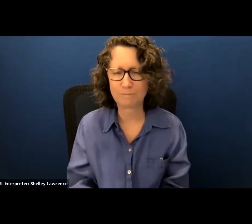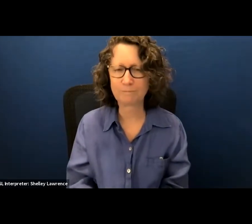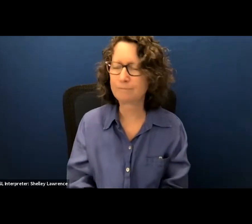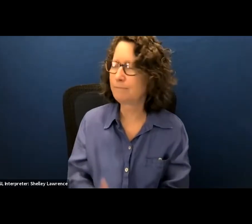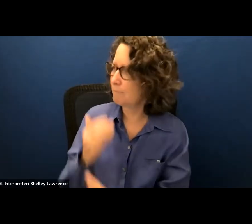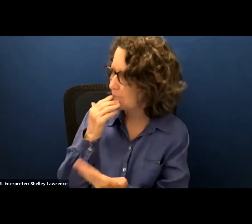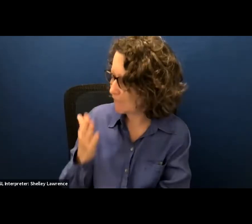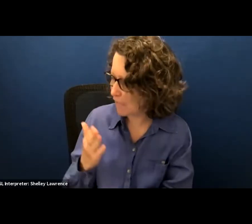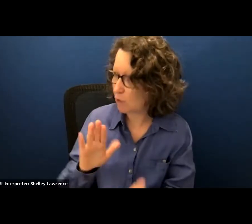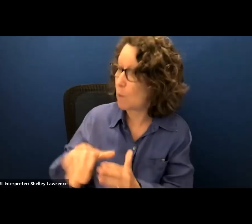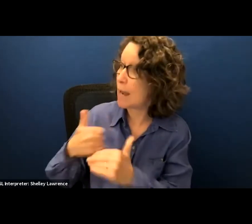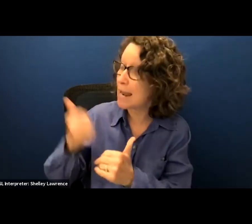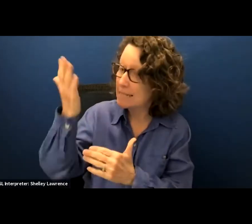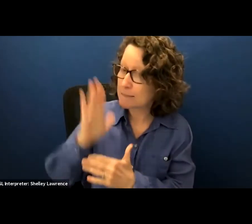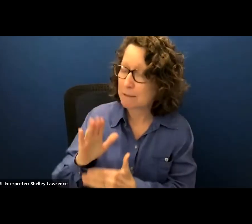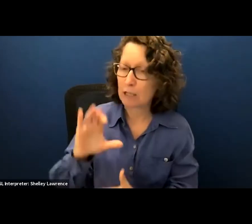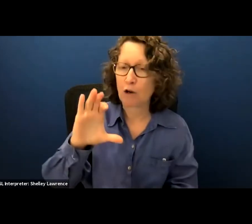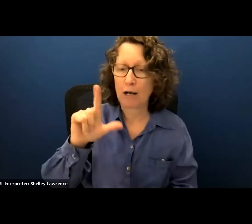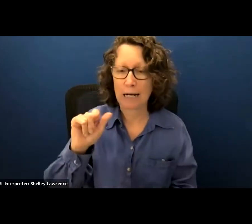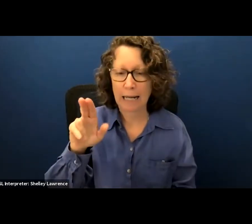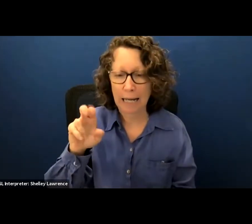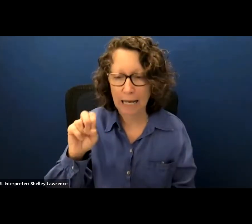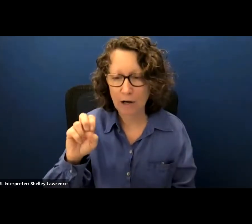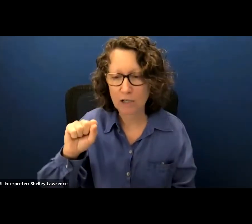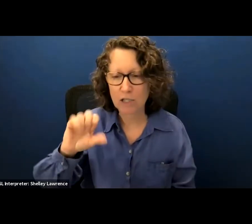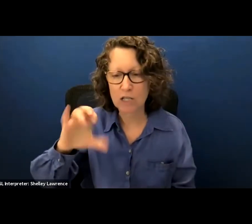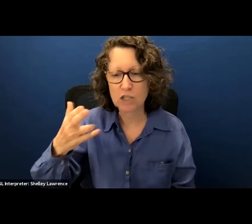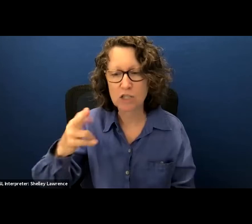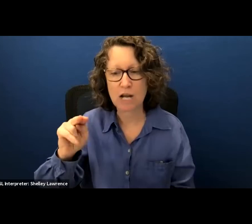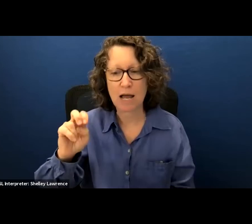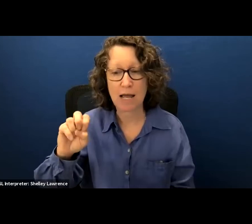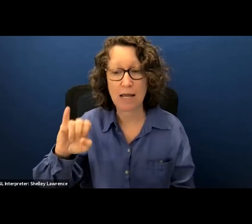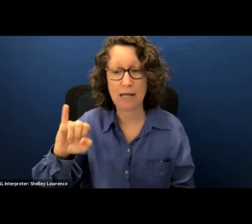Thank you. Next speaker is Claire Schneider.